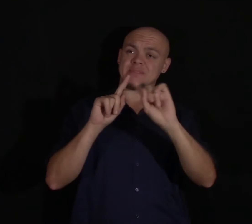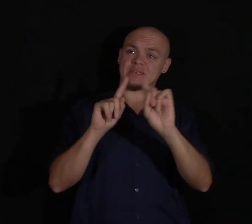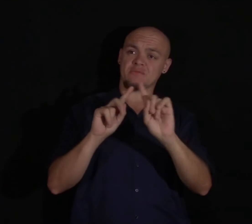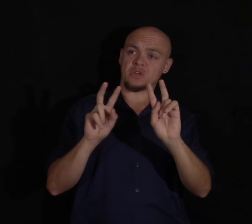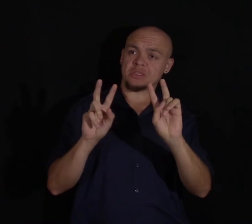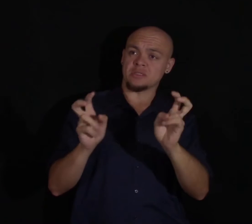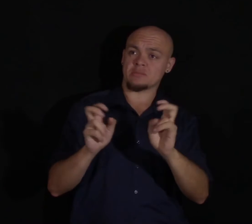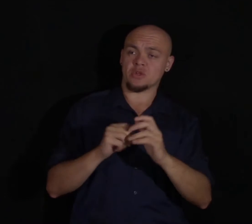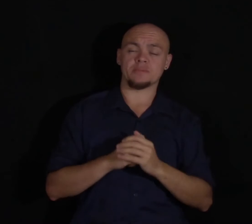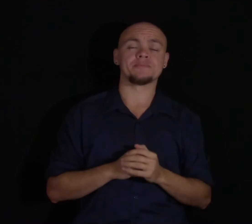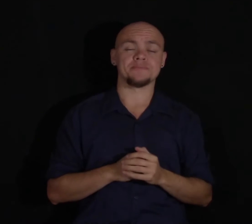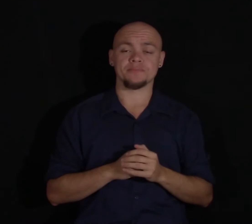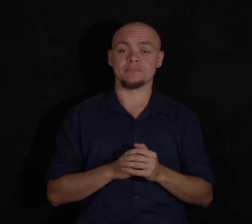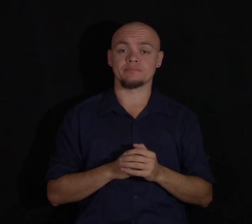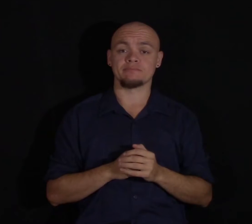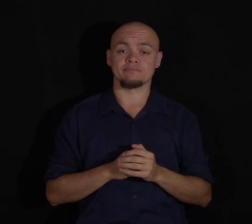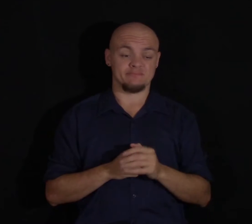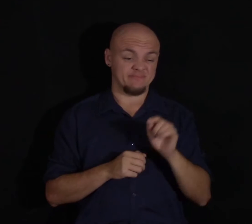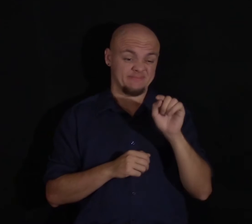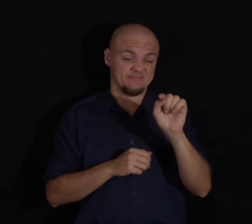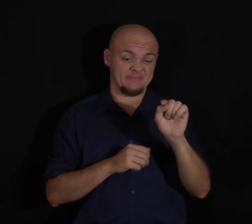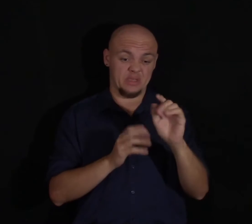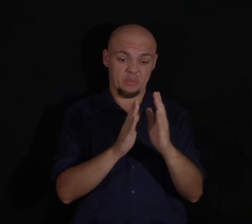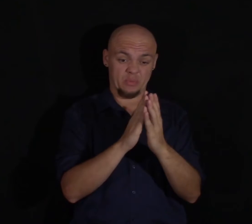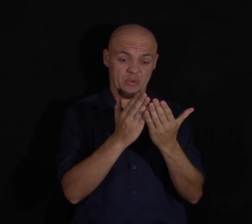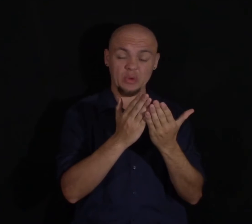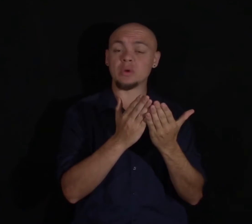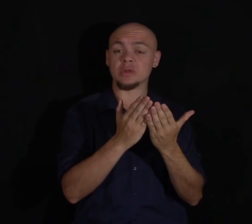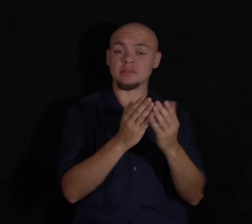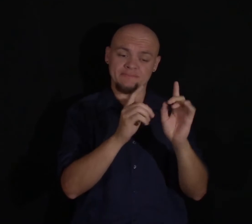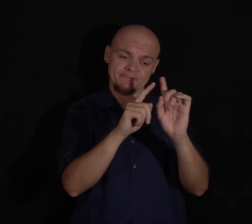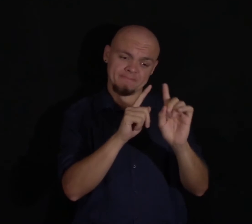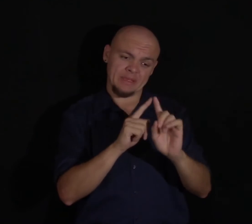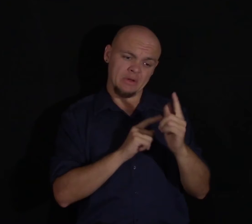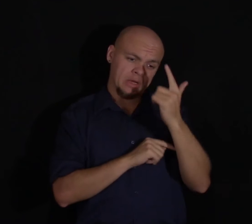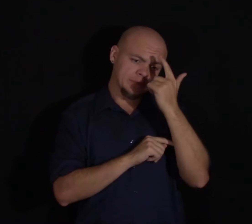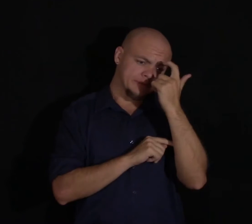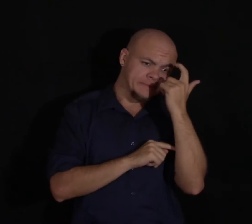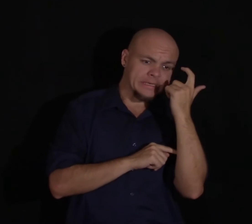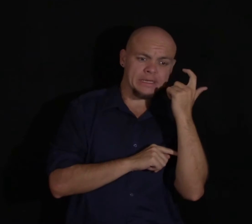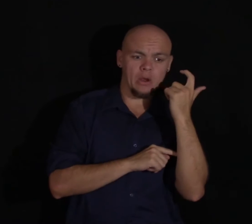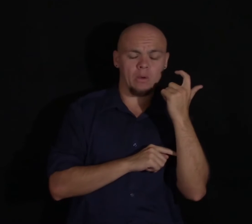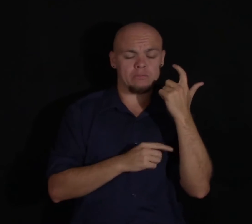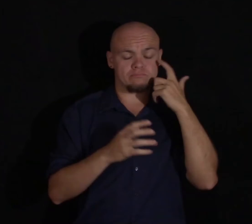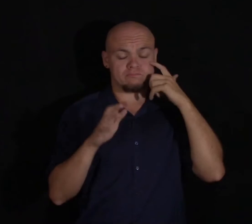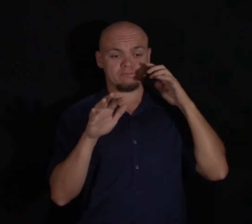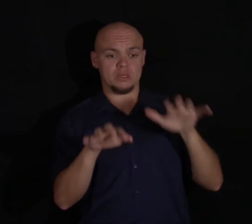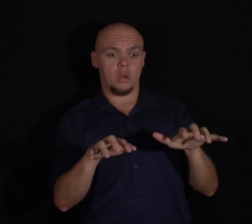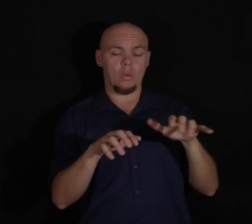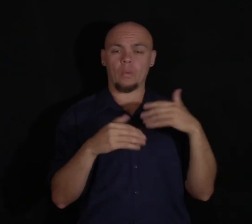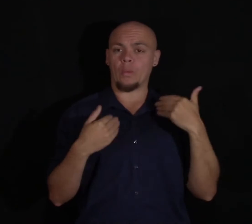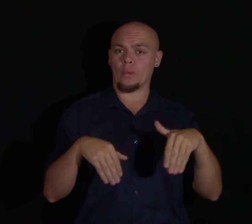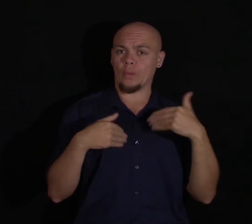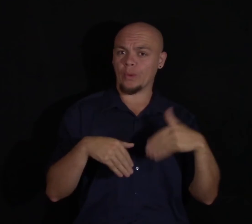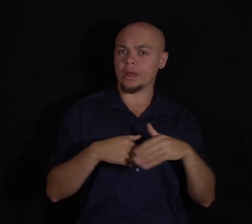I found in it a never-ending source of speculation and astonishment. The gentle and domestic manners